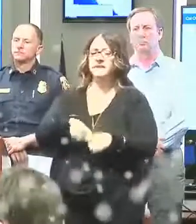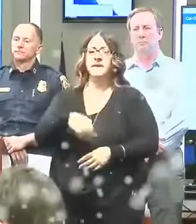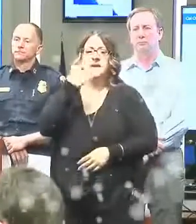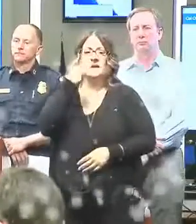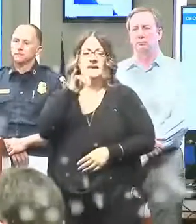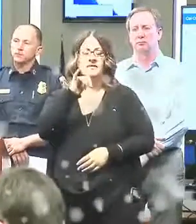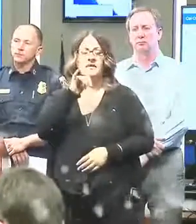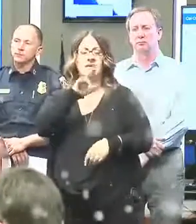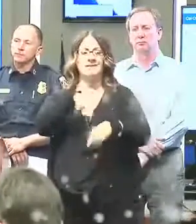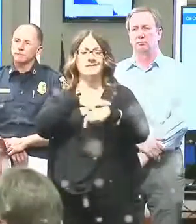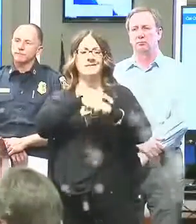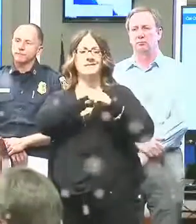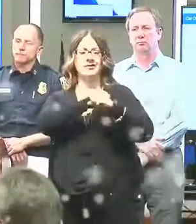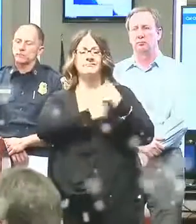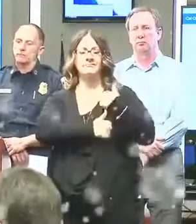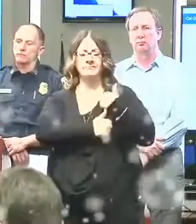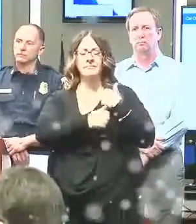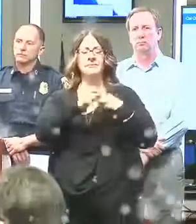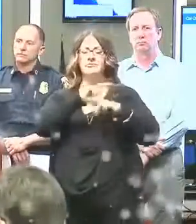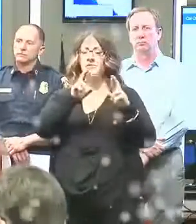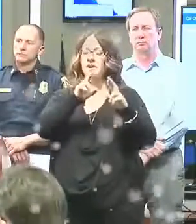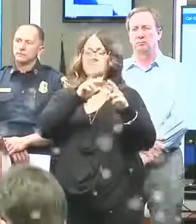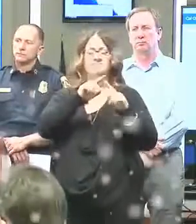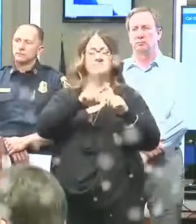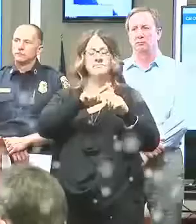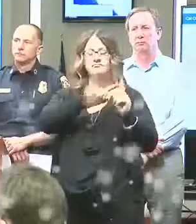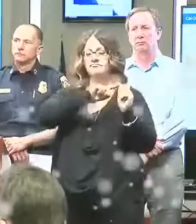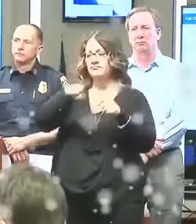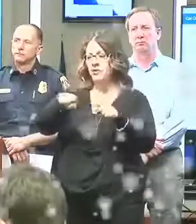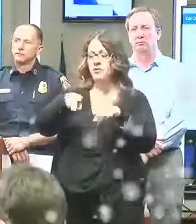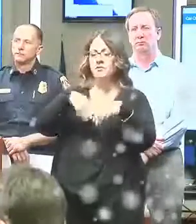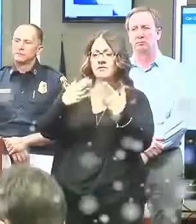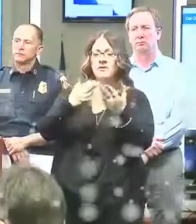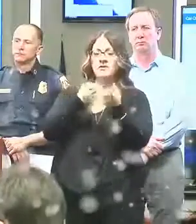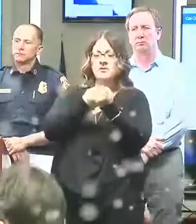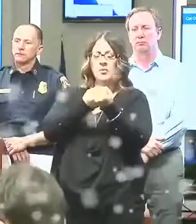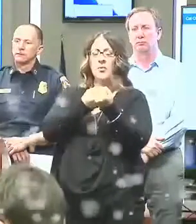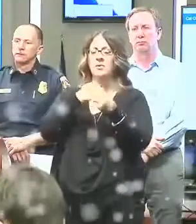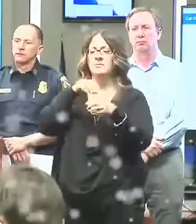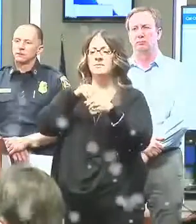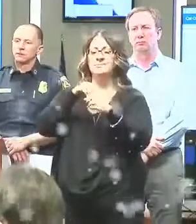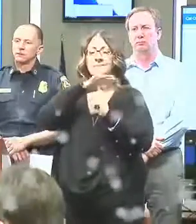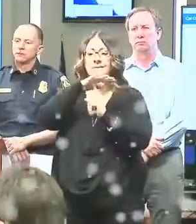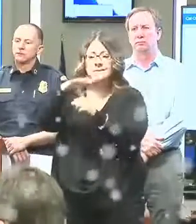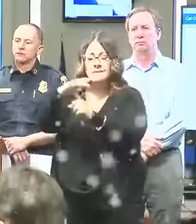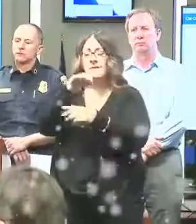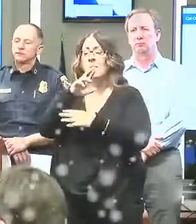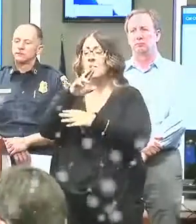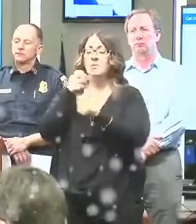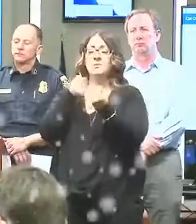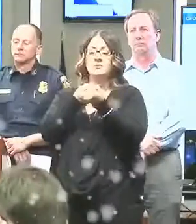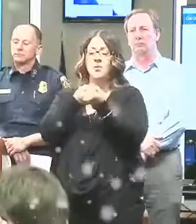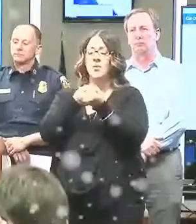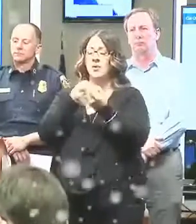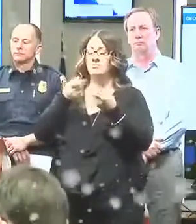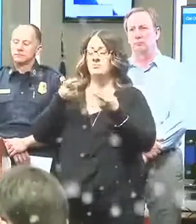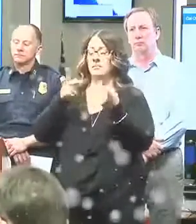with deploying resources at the ready, both air assets and ground forces as necessary to support the